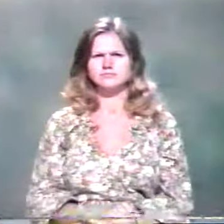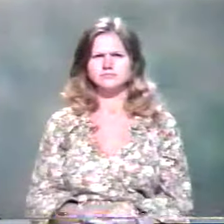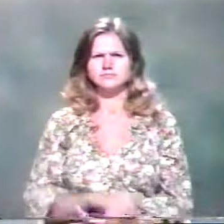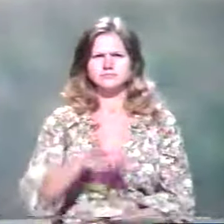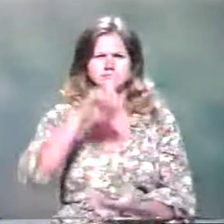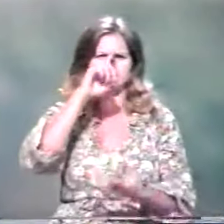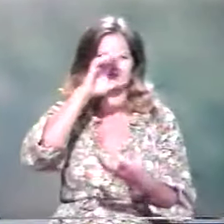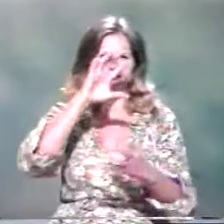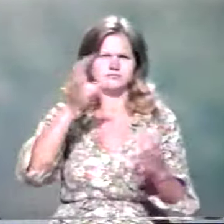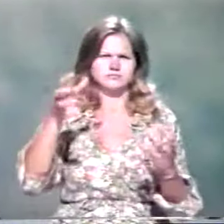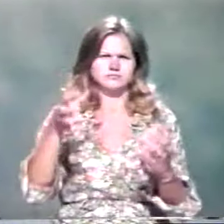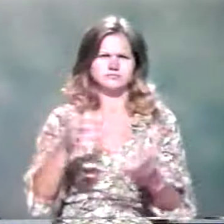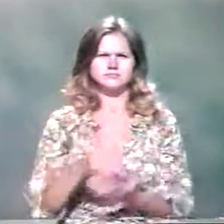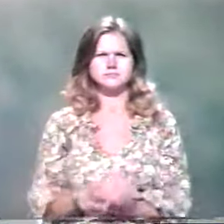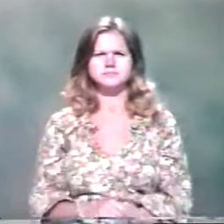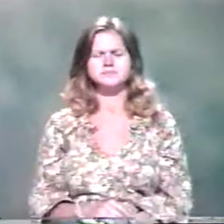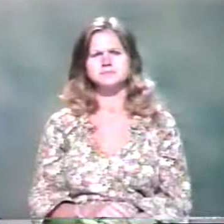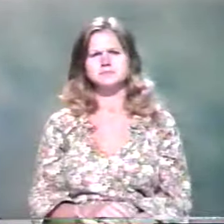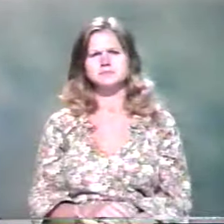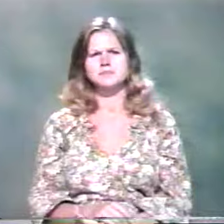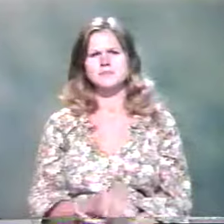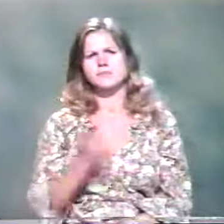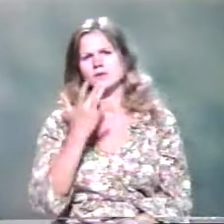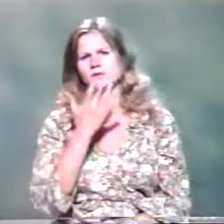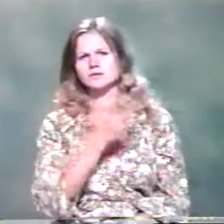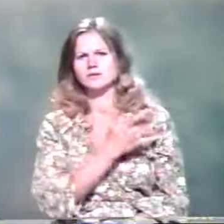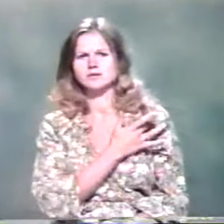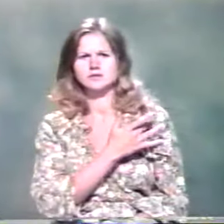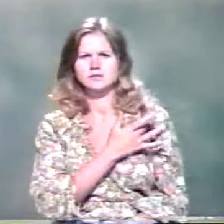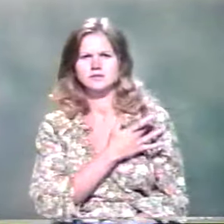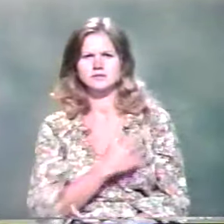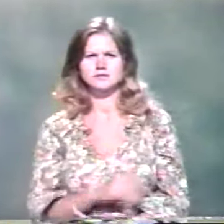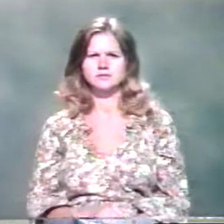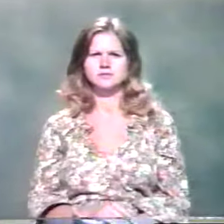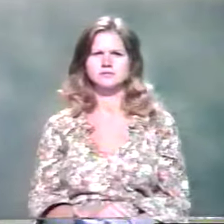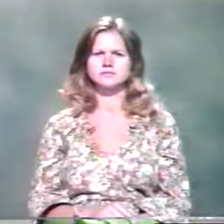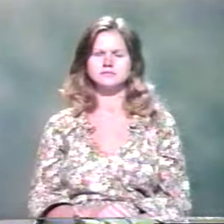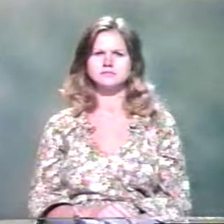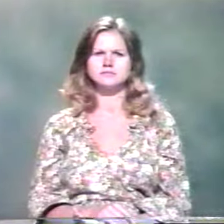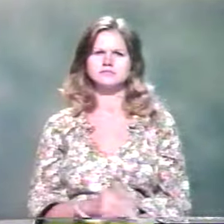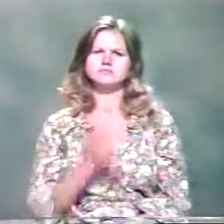Confused. Birthday.